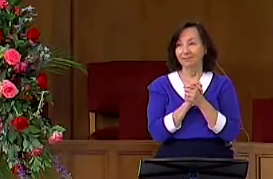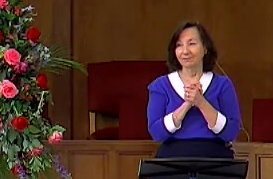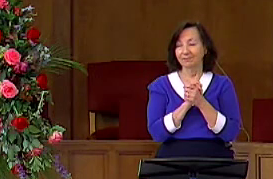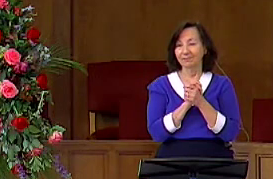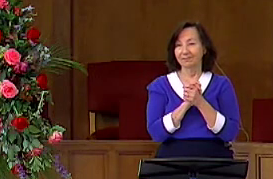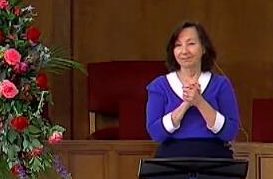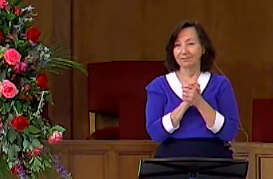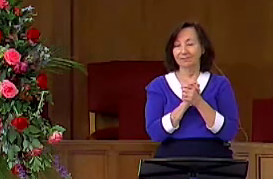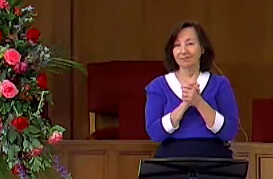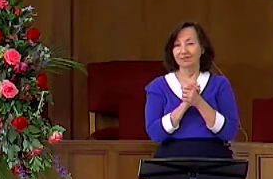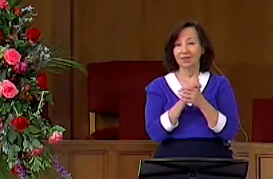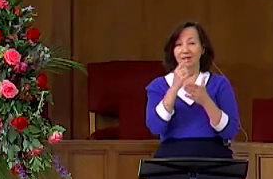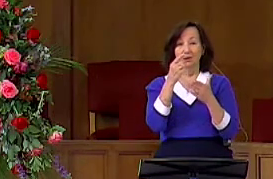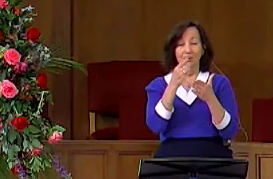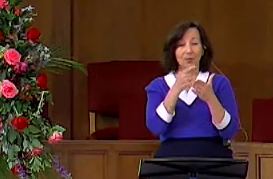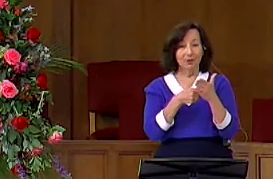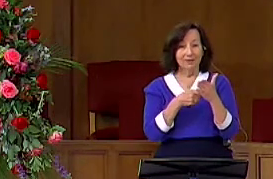What's standing in the way